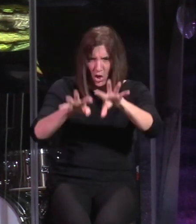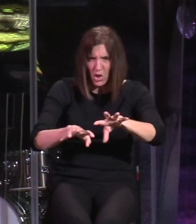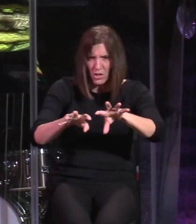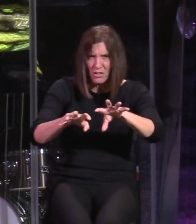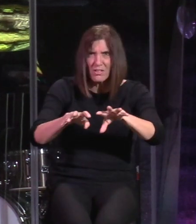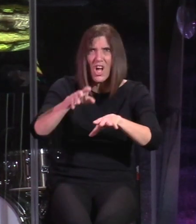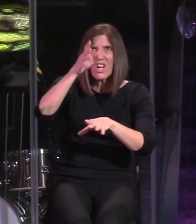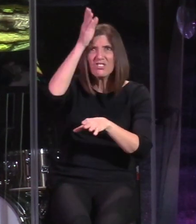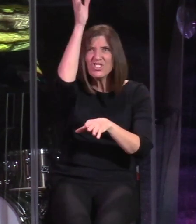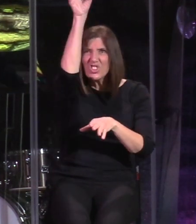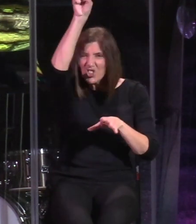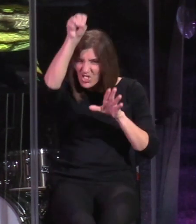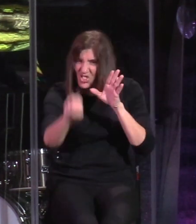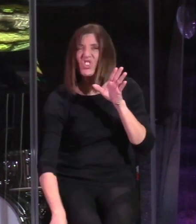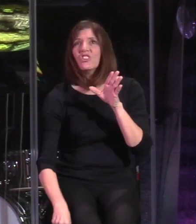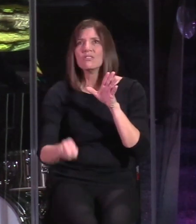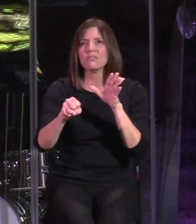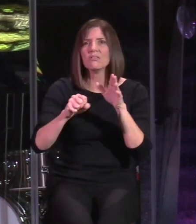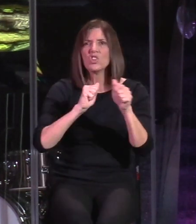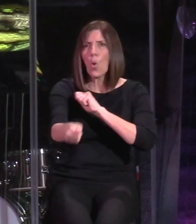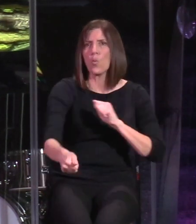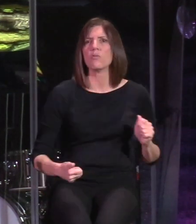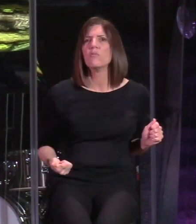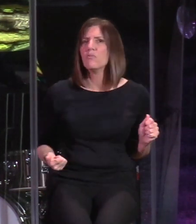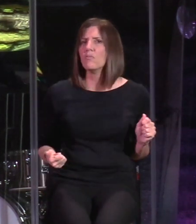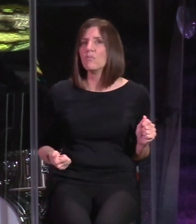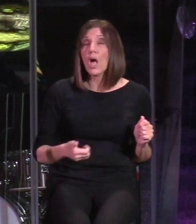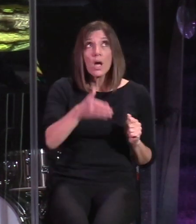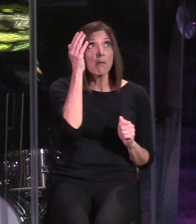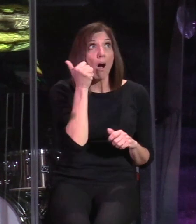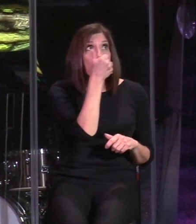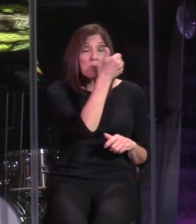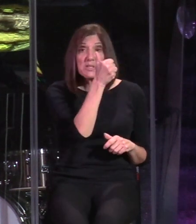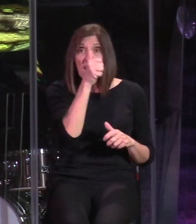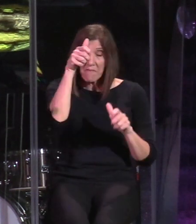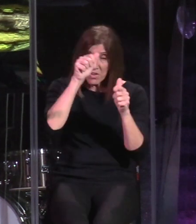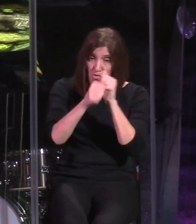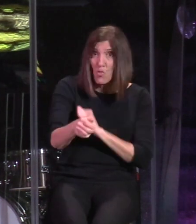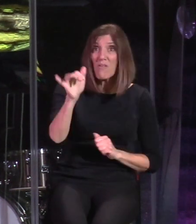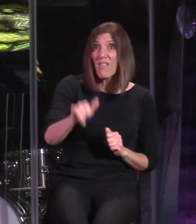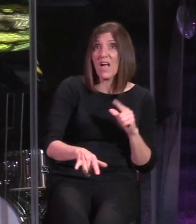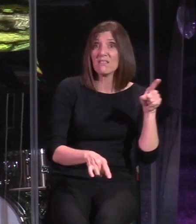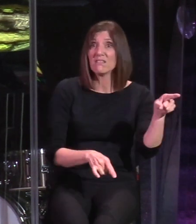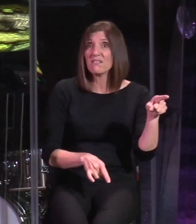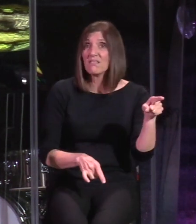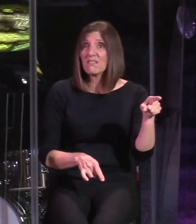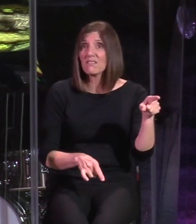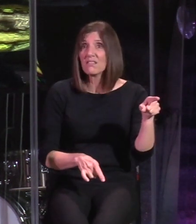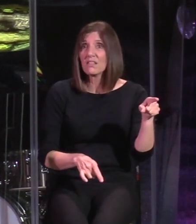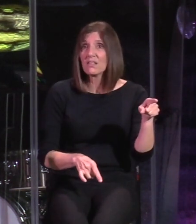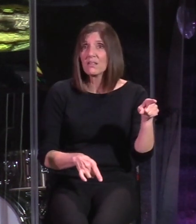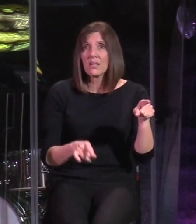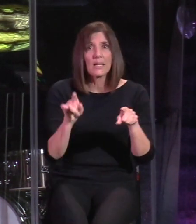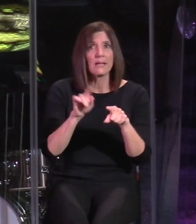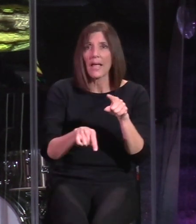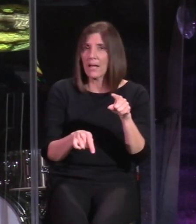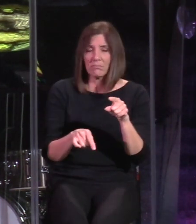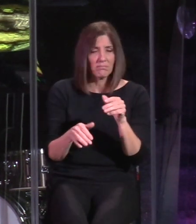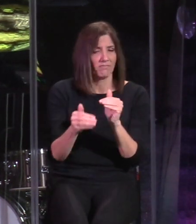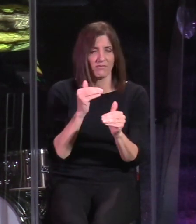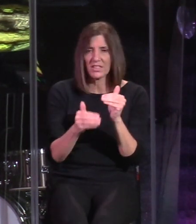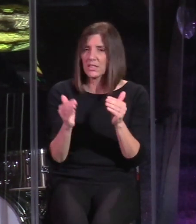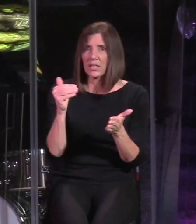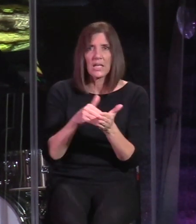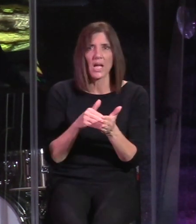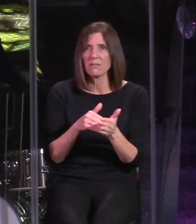torn, which implies that God himself tore the veil. And it's irreparably damaged. It's